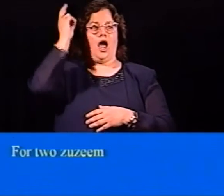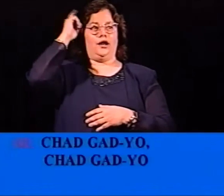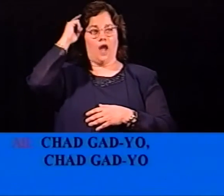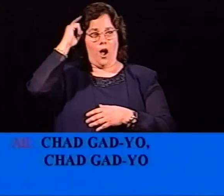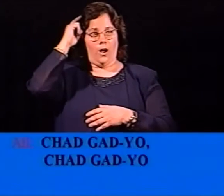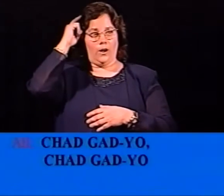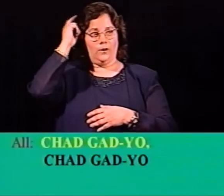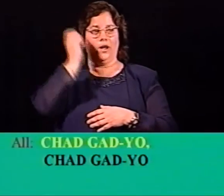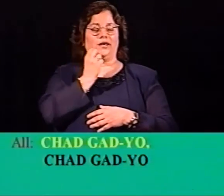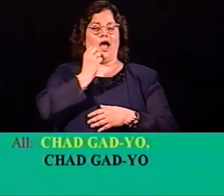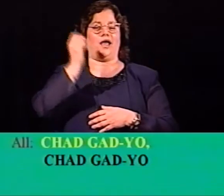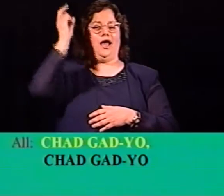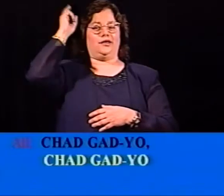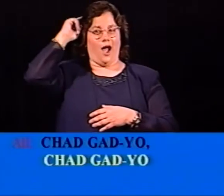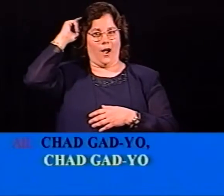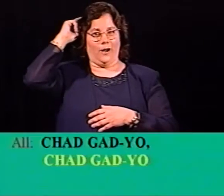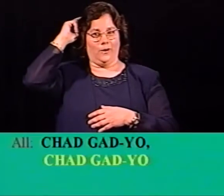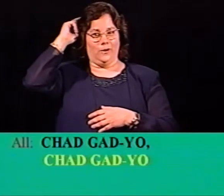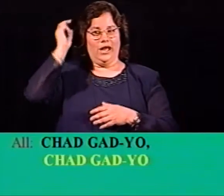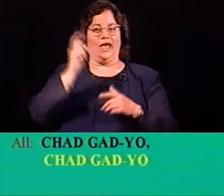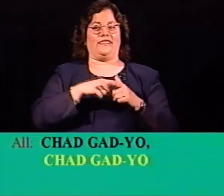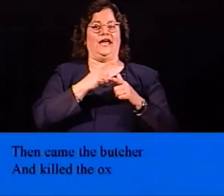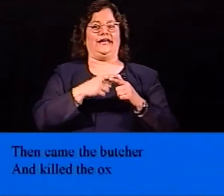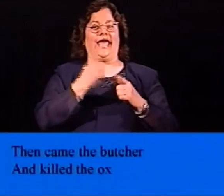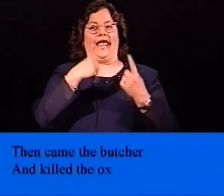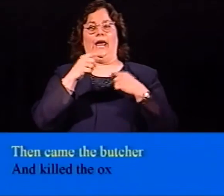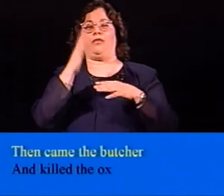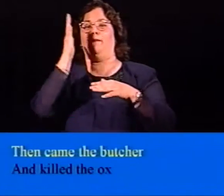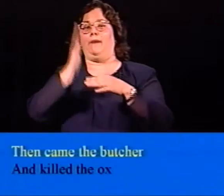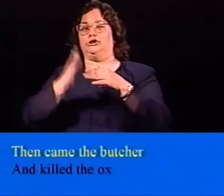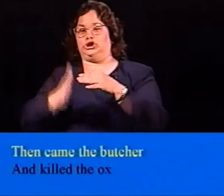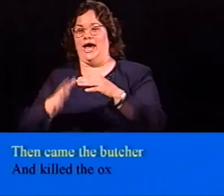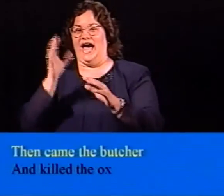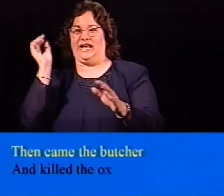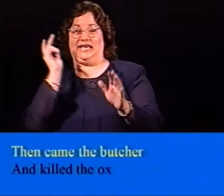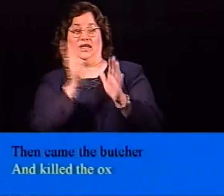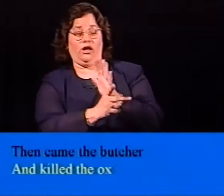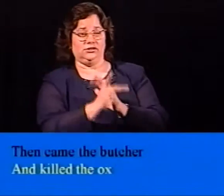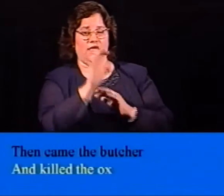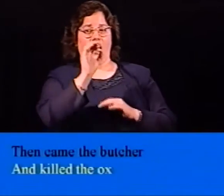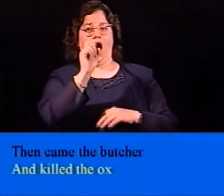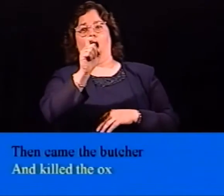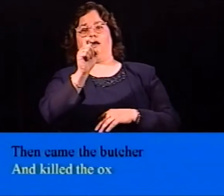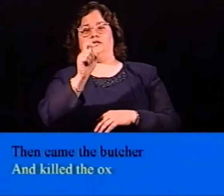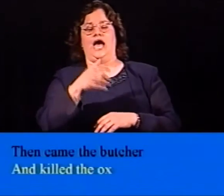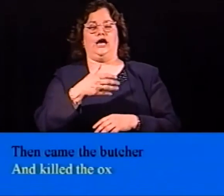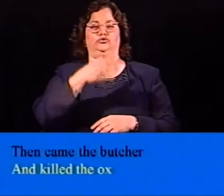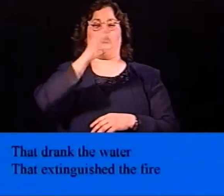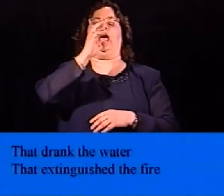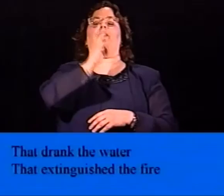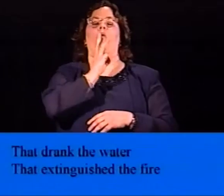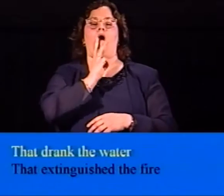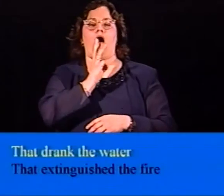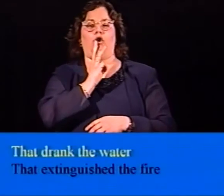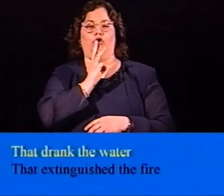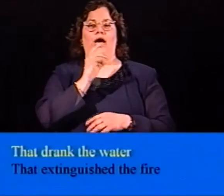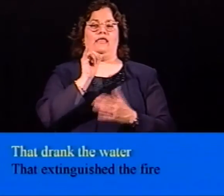had gayo. Then came the butcher that killed the ox, that drank the water, that extinguished the